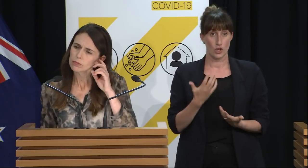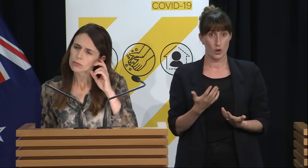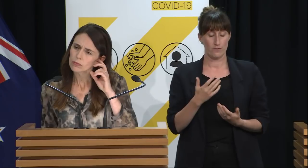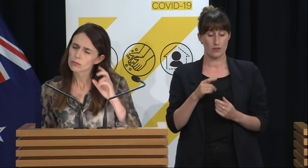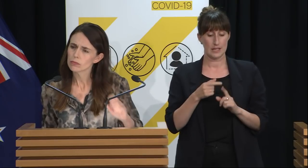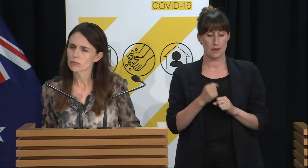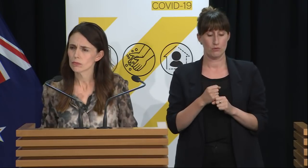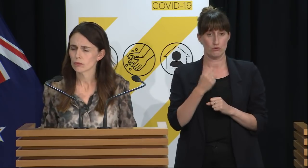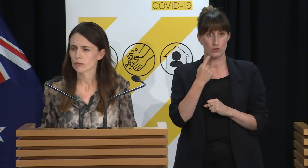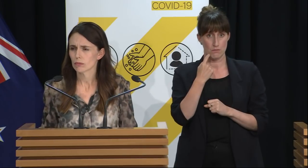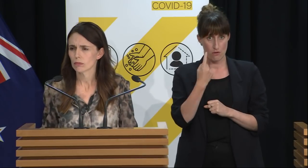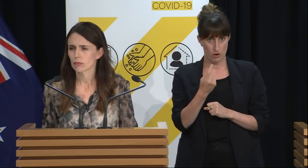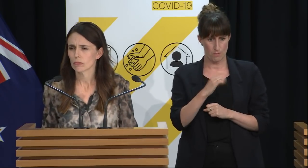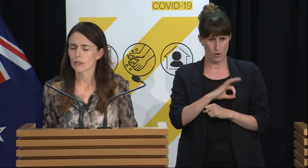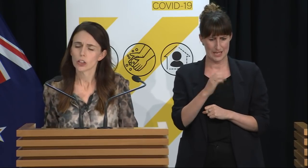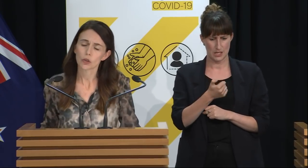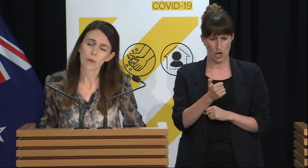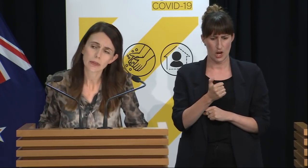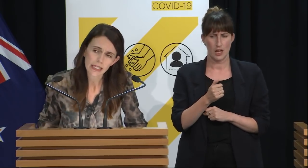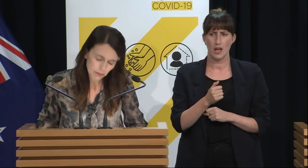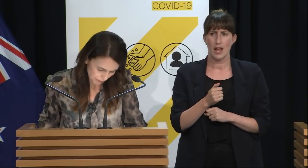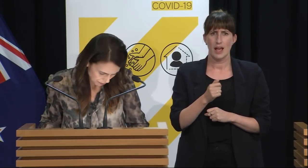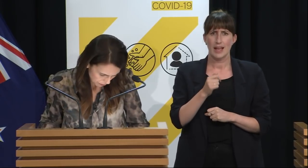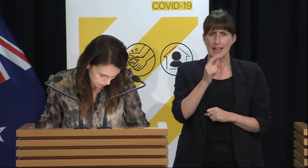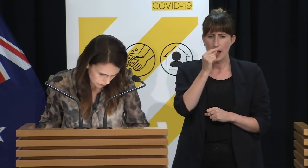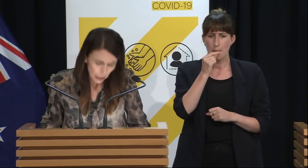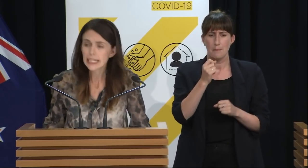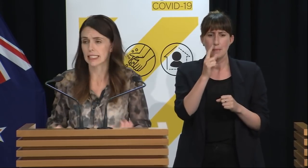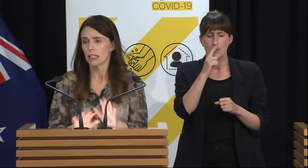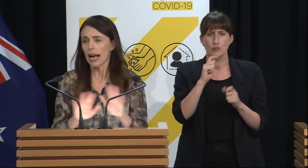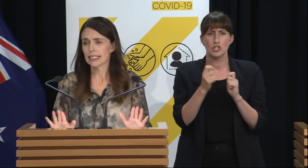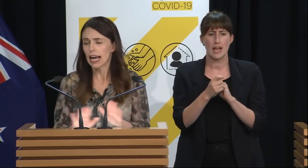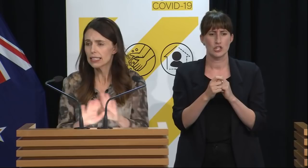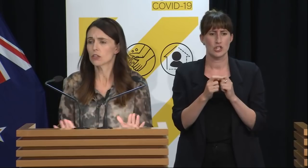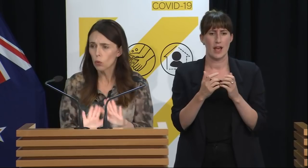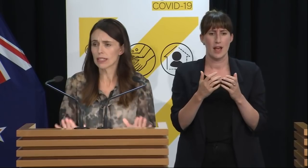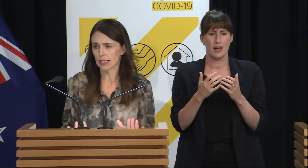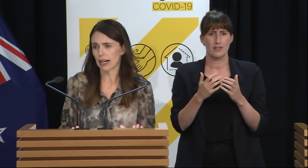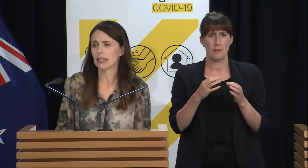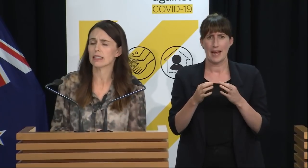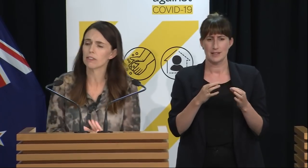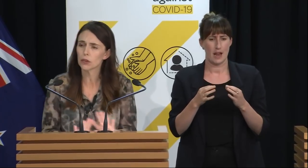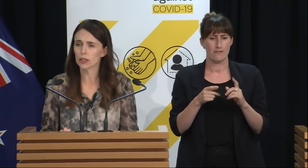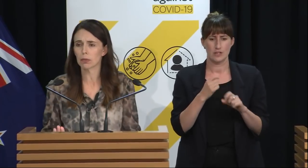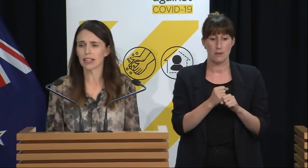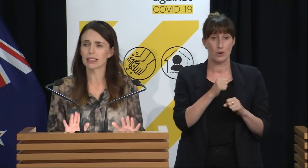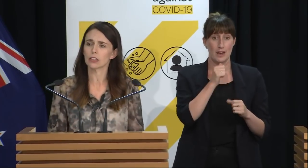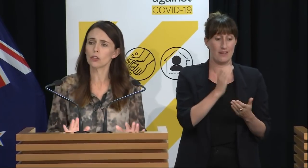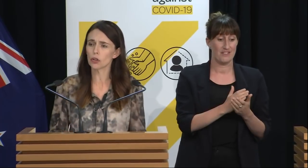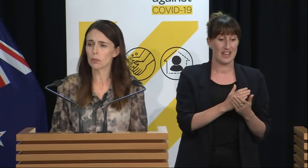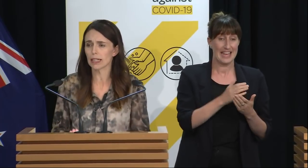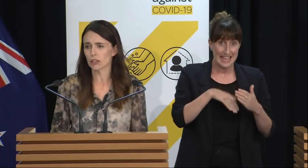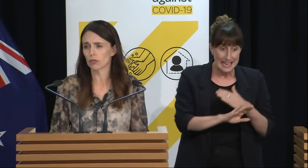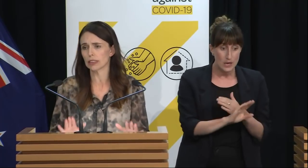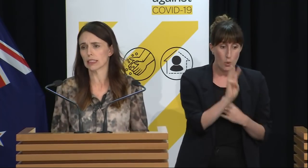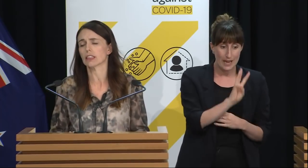live in Wellington but are in Auckland and aren't able to leave? Sorry, what was that? Can they correct their bubble? Can they travel Yes, out of as Auckland? is always the case, if you're in a place that is